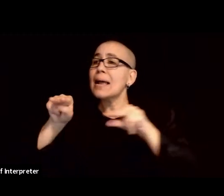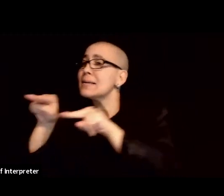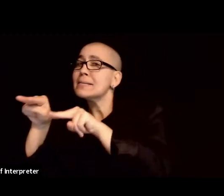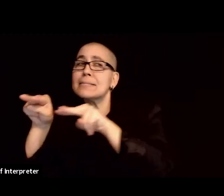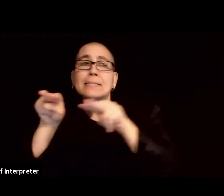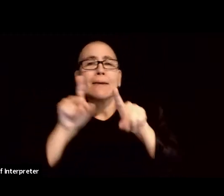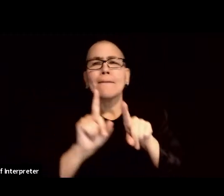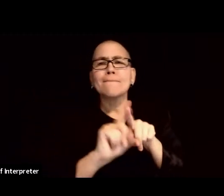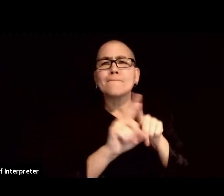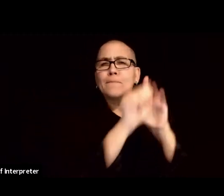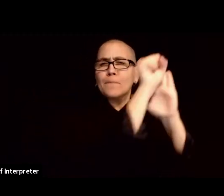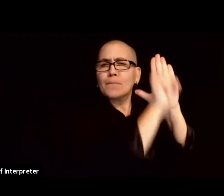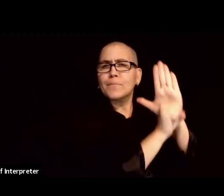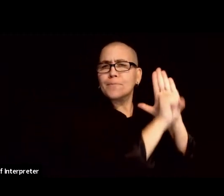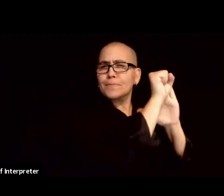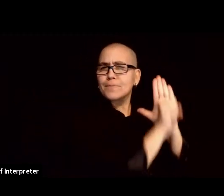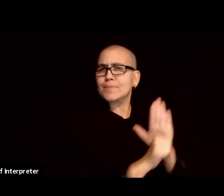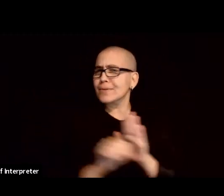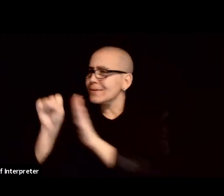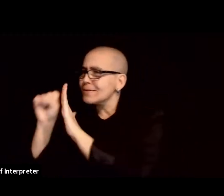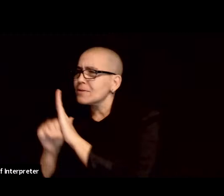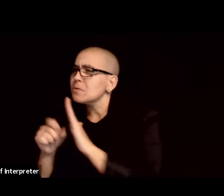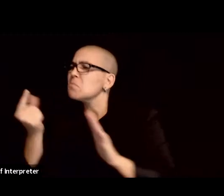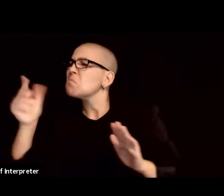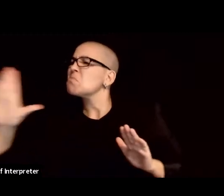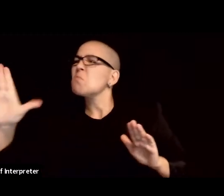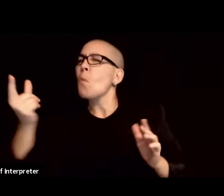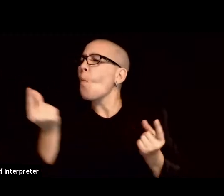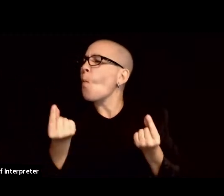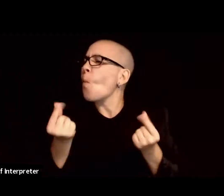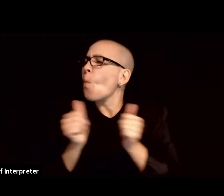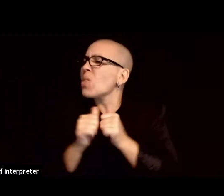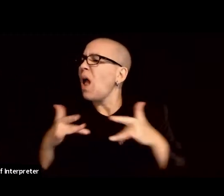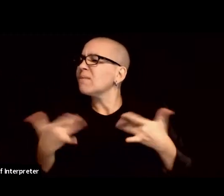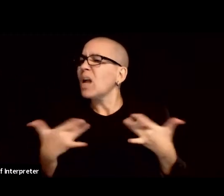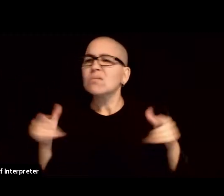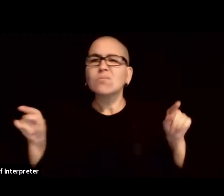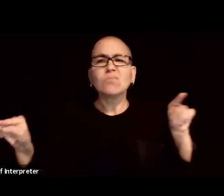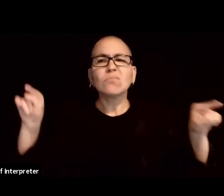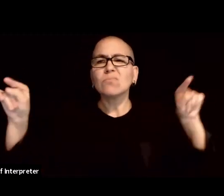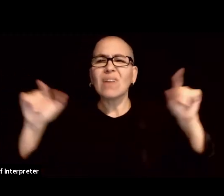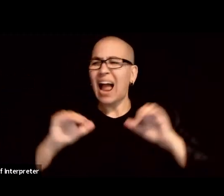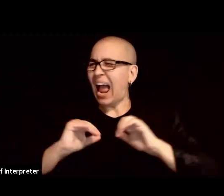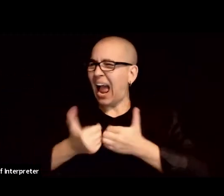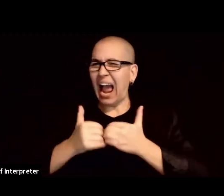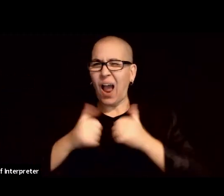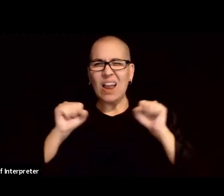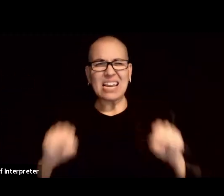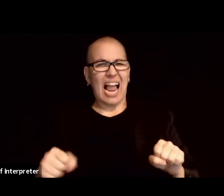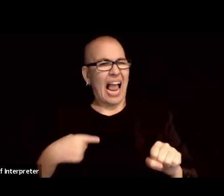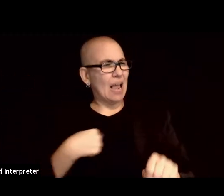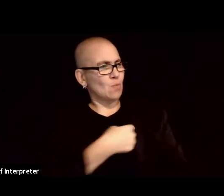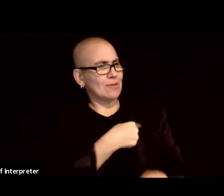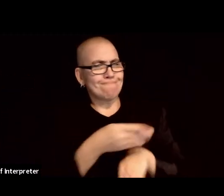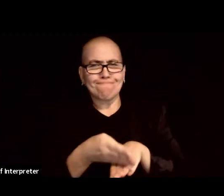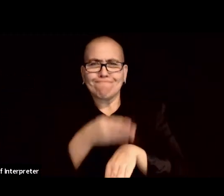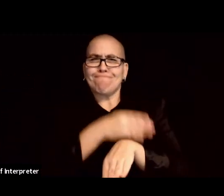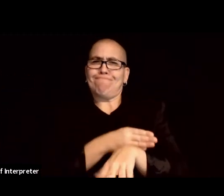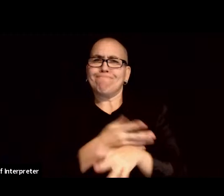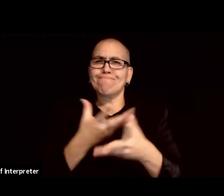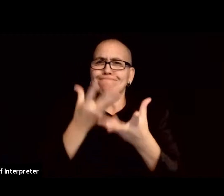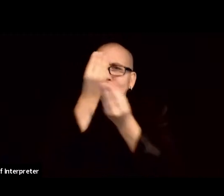guidance, and looking at just how can we do a better job of communicating the risk level that's out there.